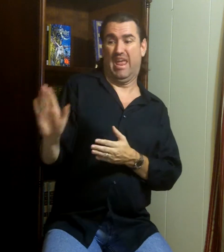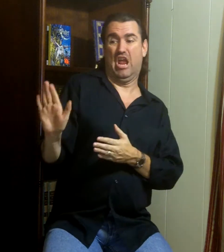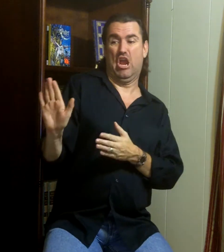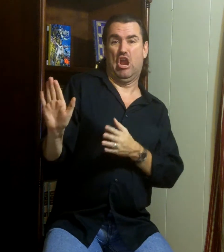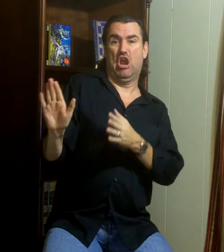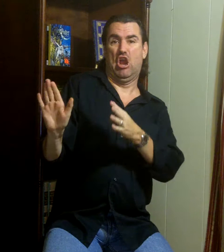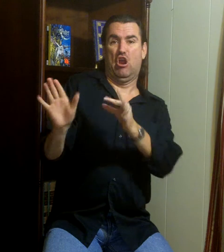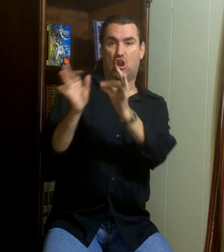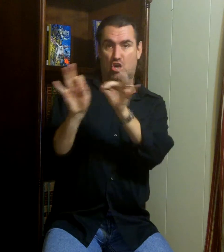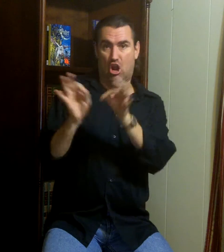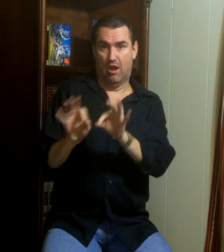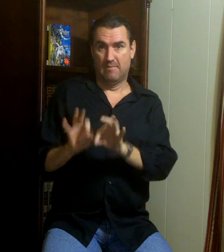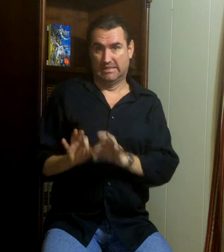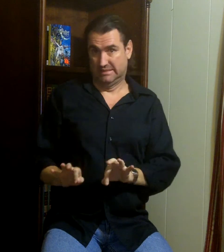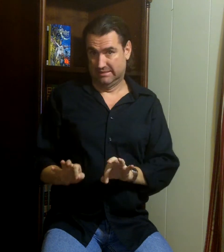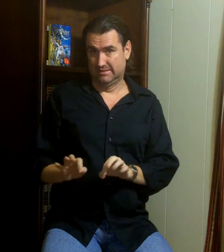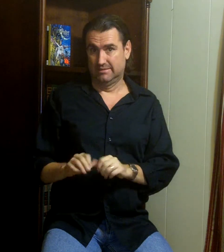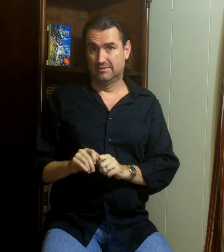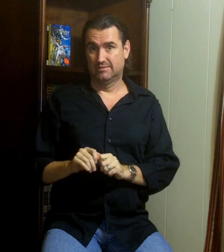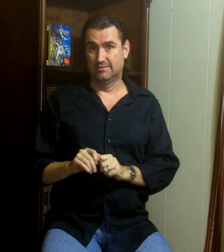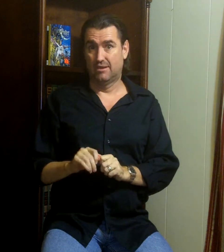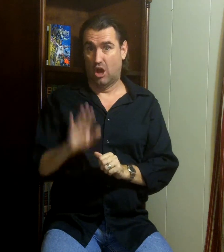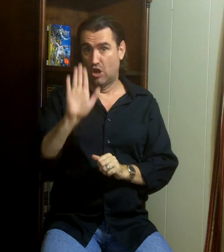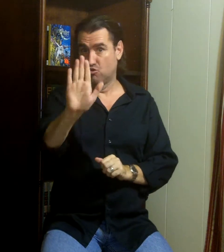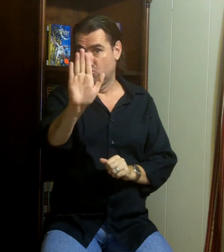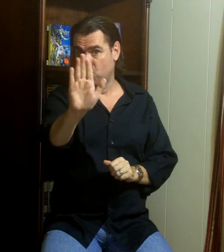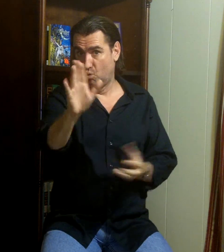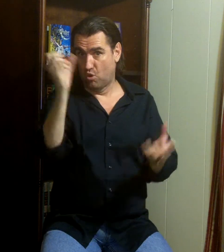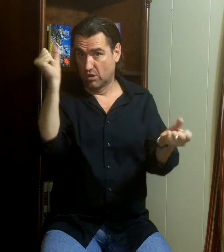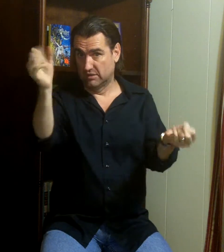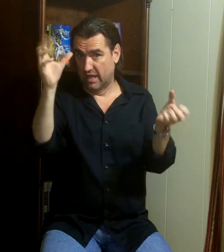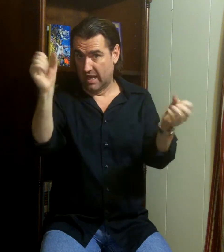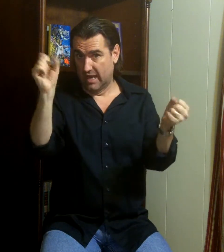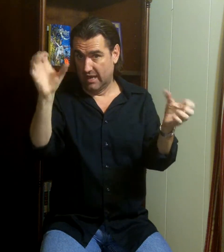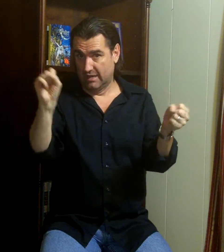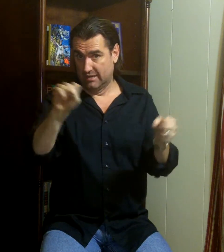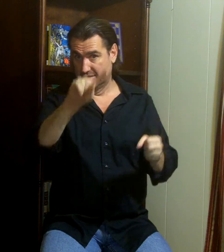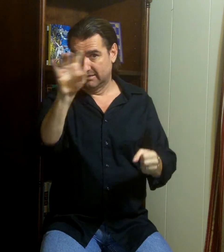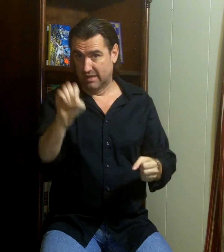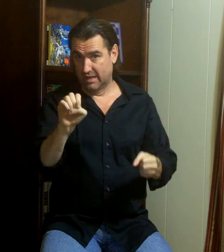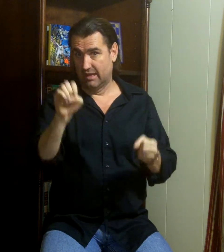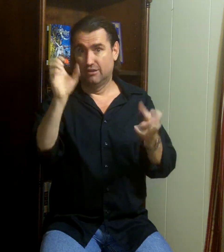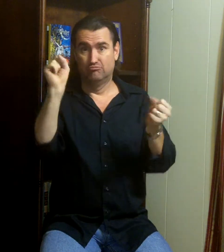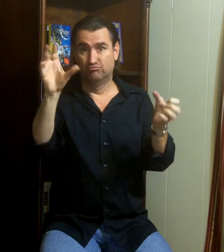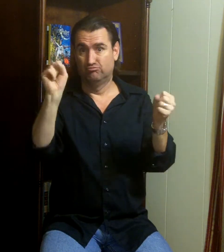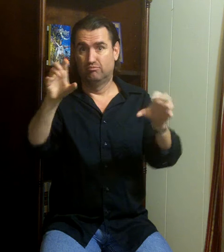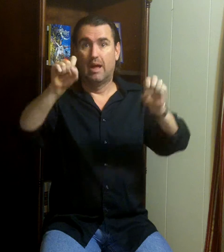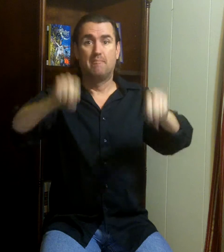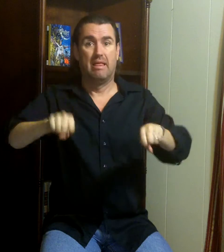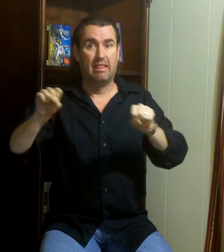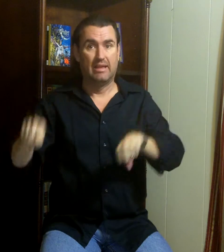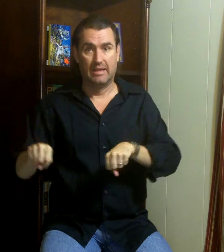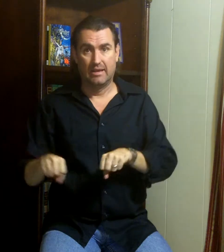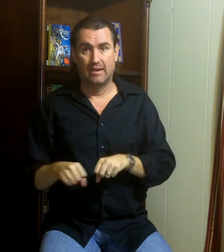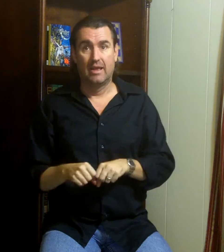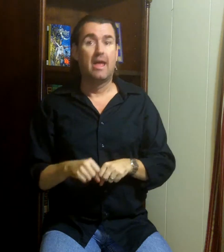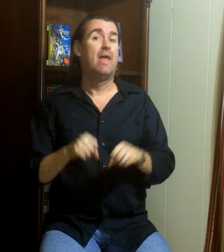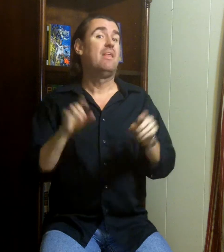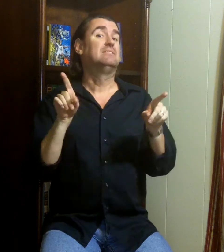see comments of different people's perceptions of you, so that you know how different deaf people might perceive you. And